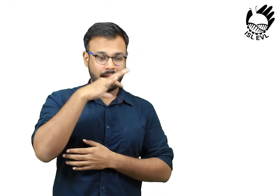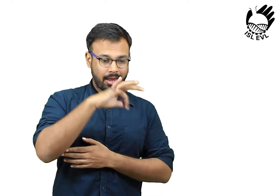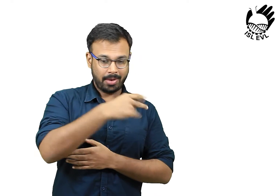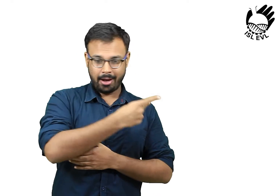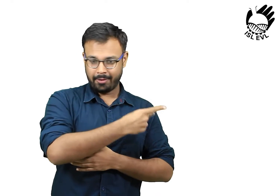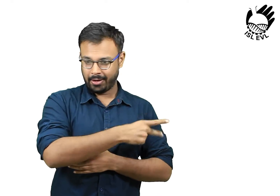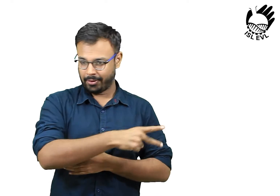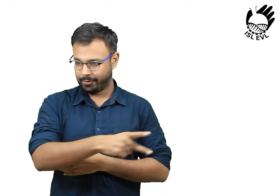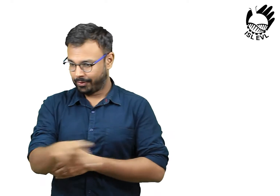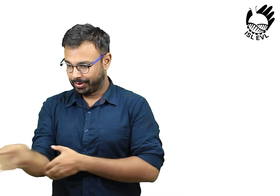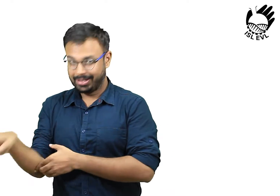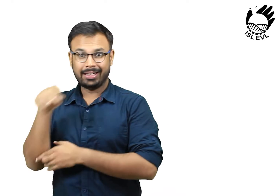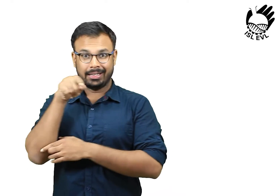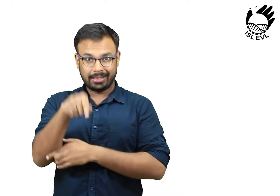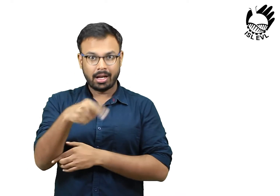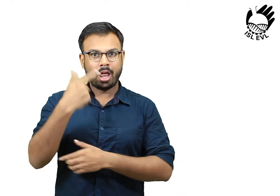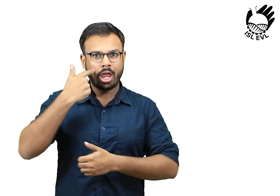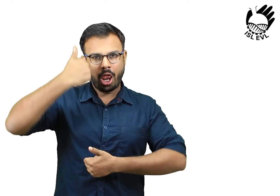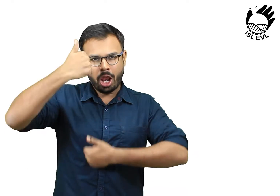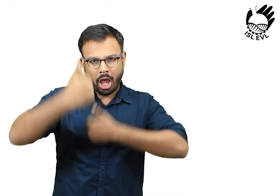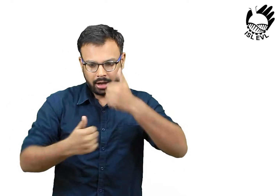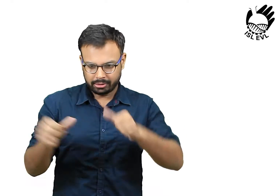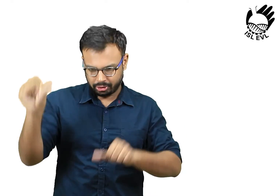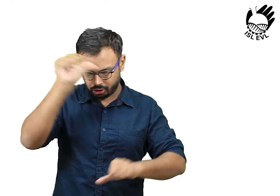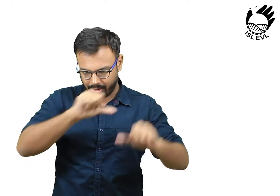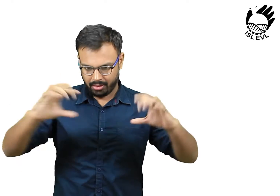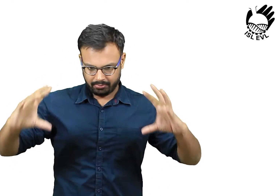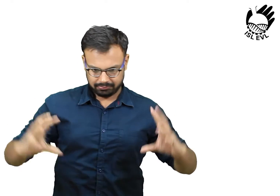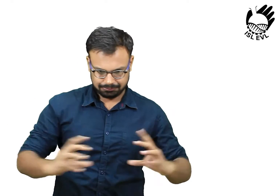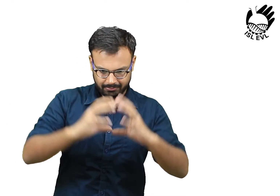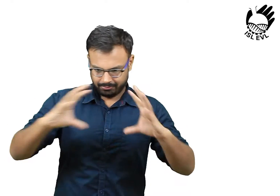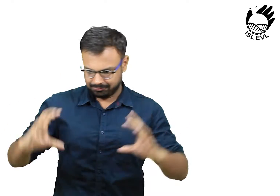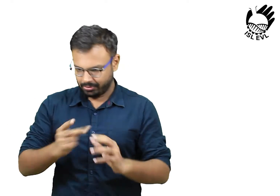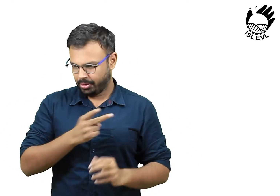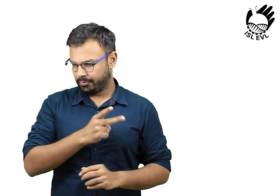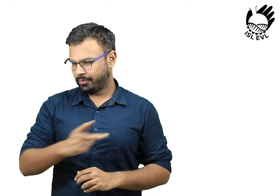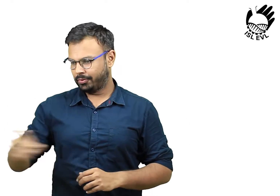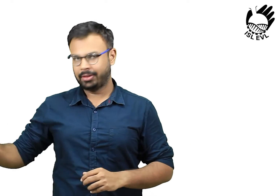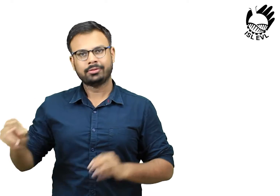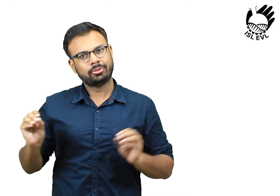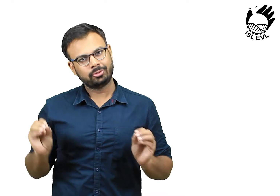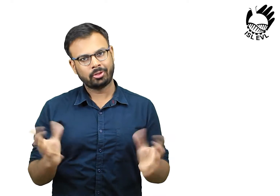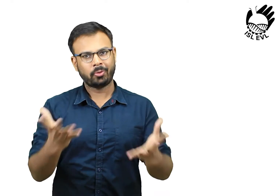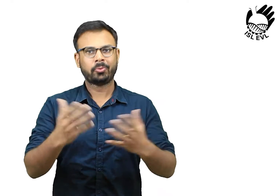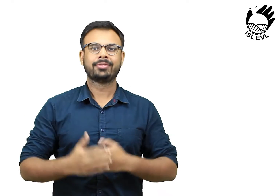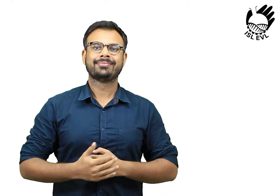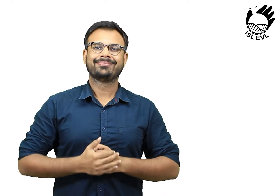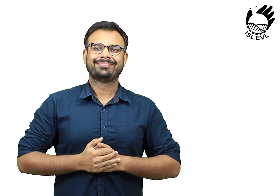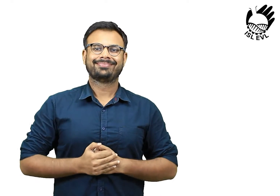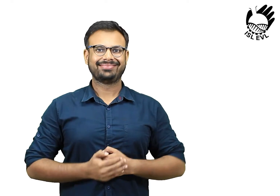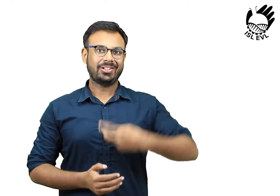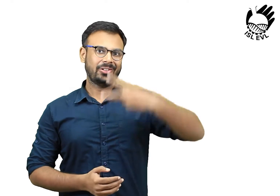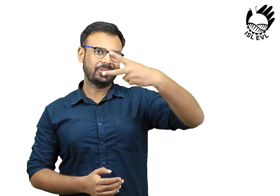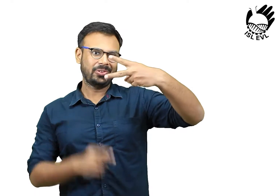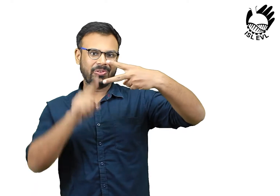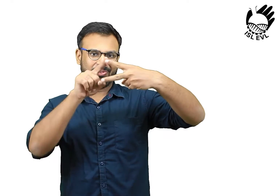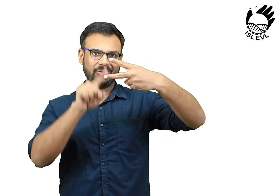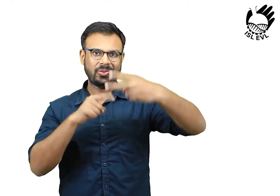temperature and then cooling it down so that some of the dissolved material comes out of the solution